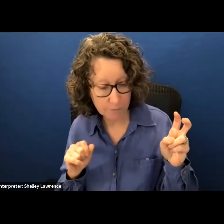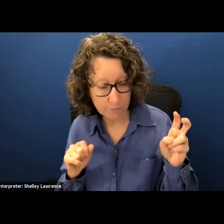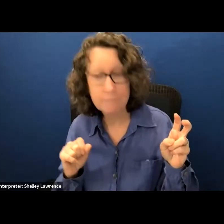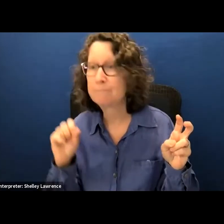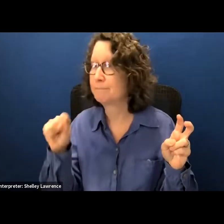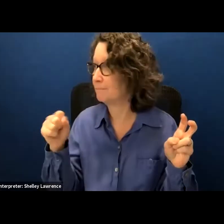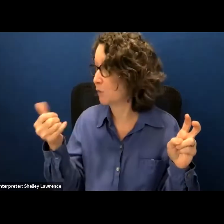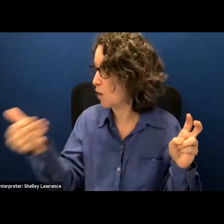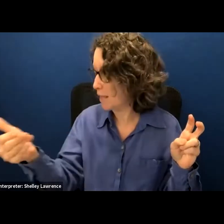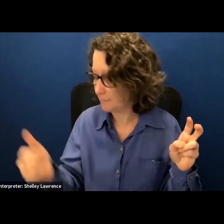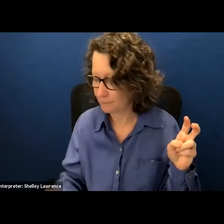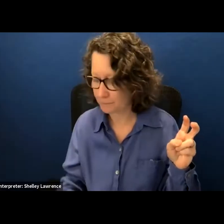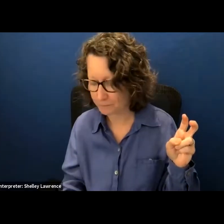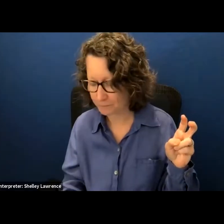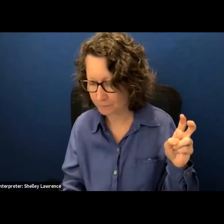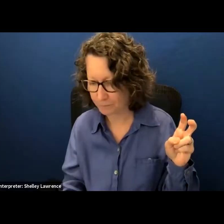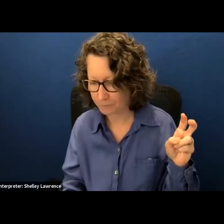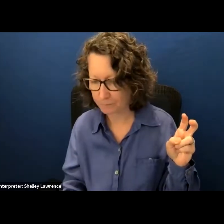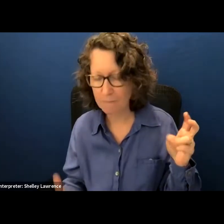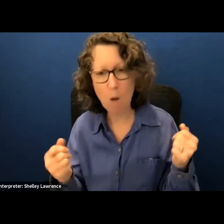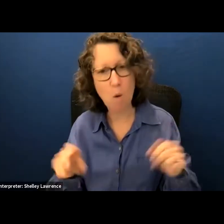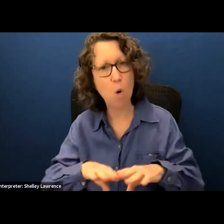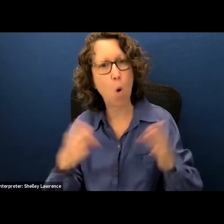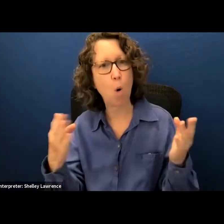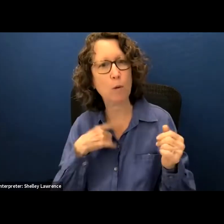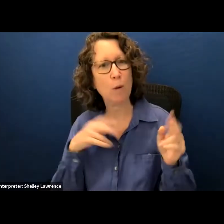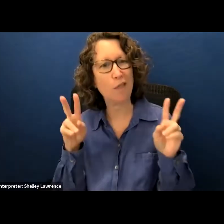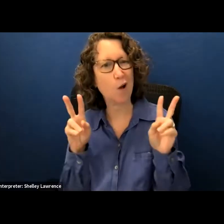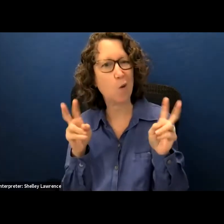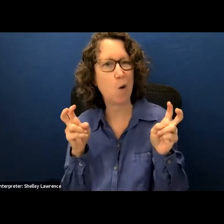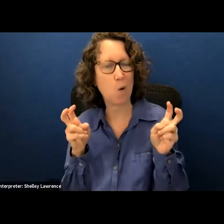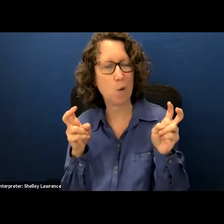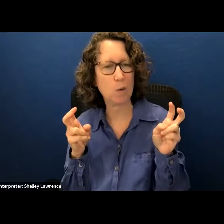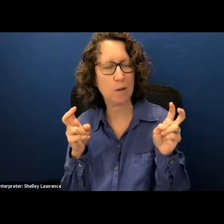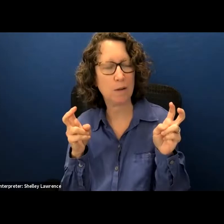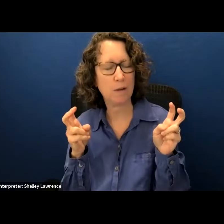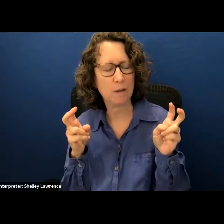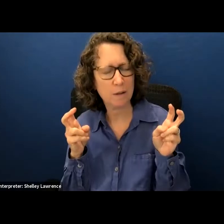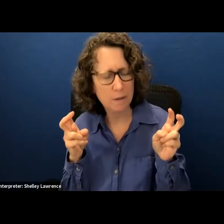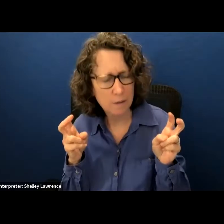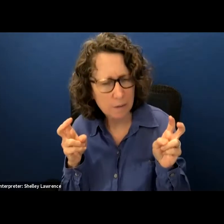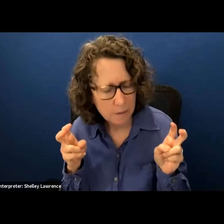Yes. I want to open up with a quote by Benjamin Franklin.